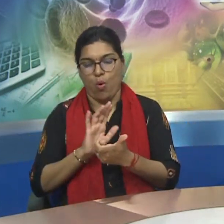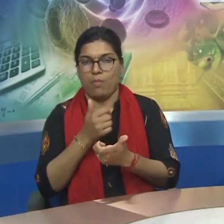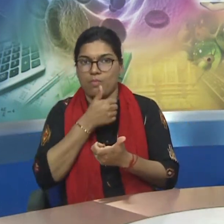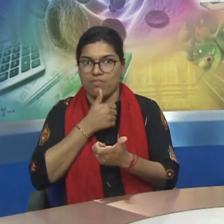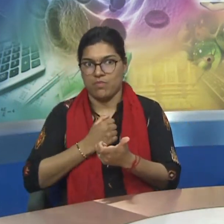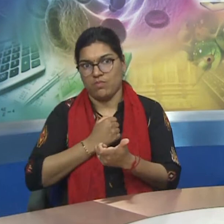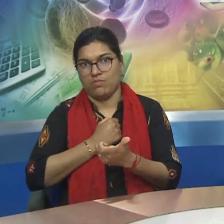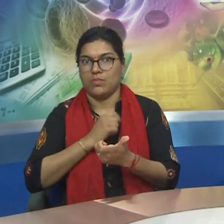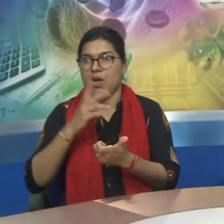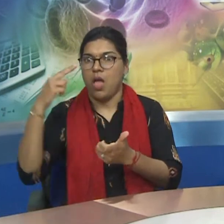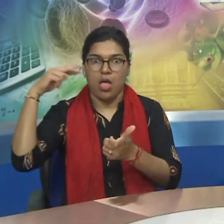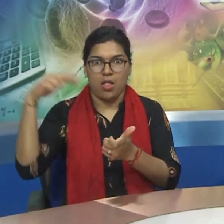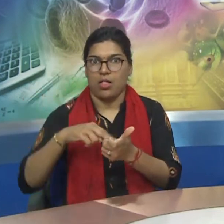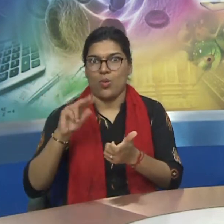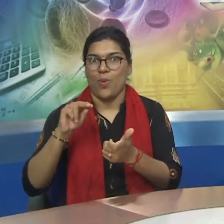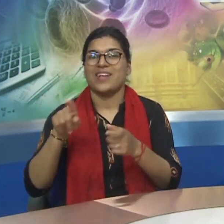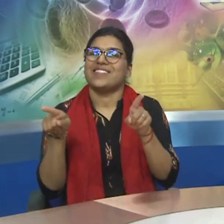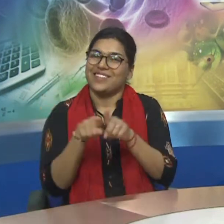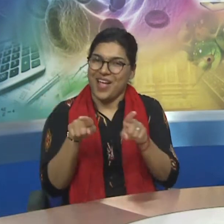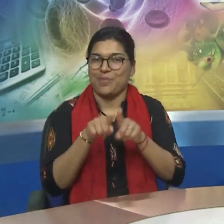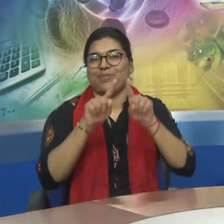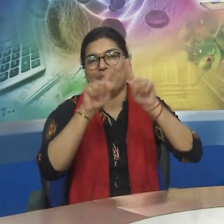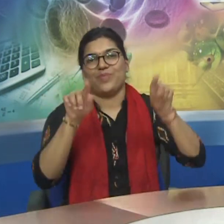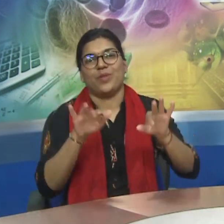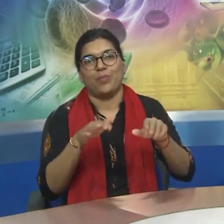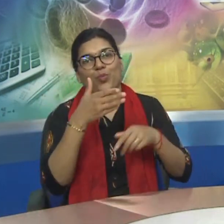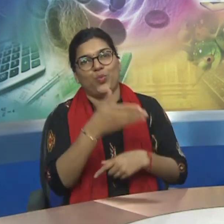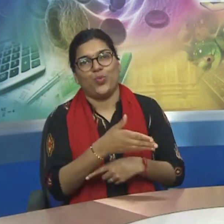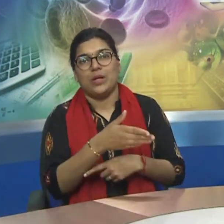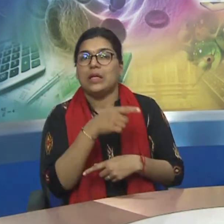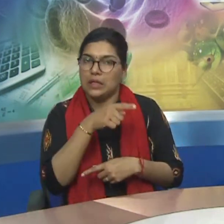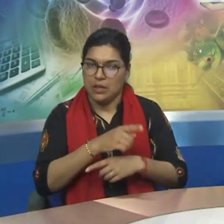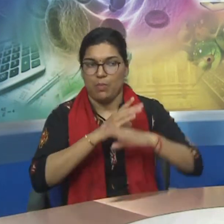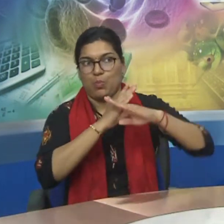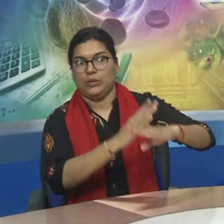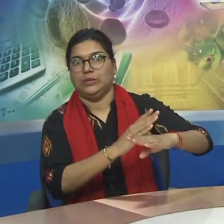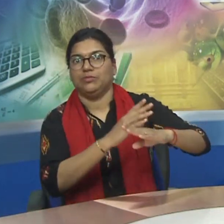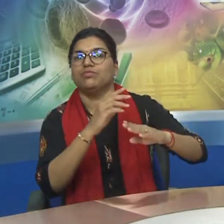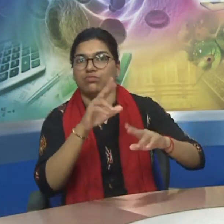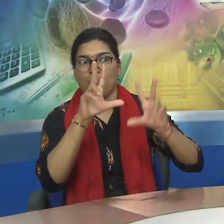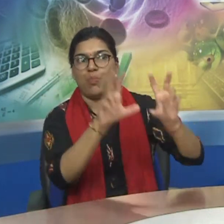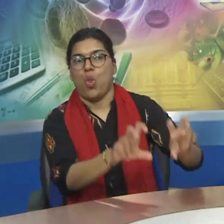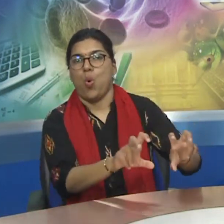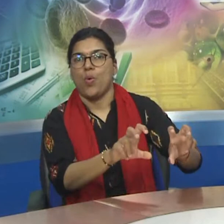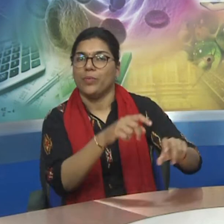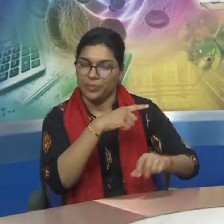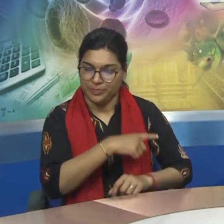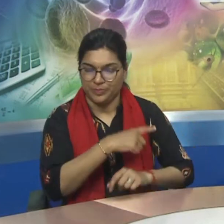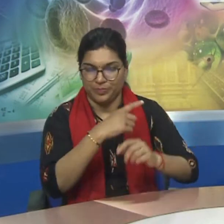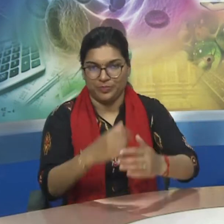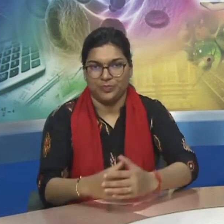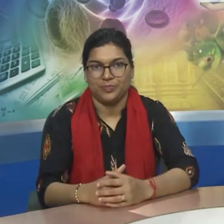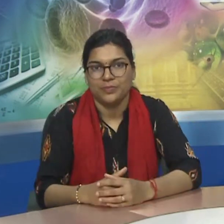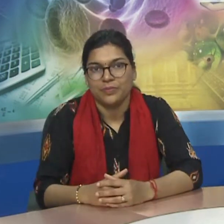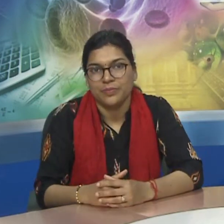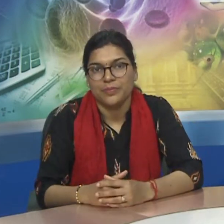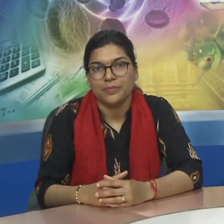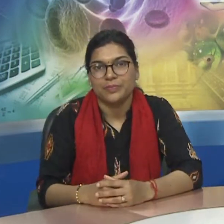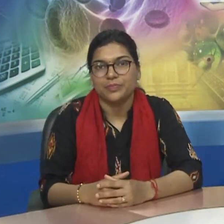that we can protect our worksheet. It is just like we put password in our mobile. So similarly we can